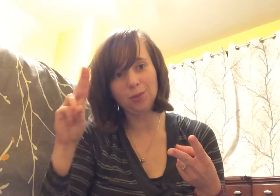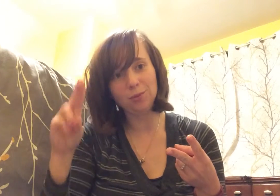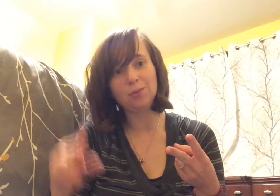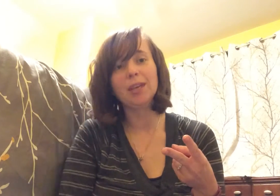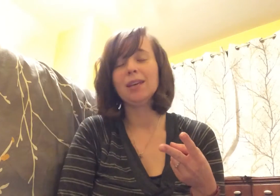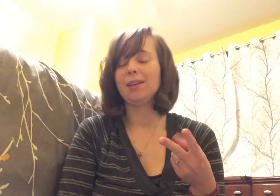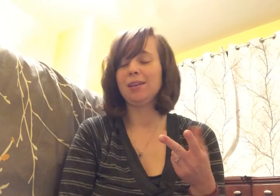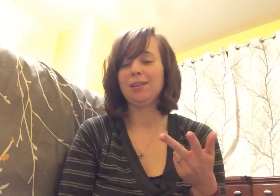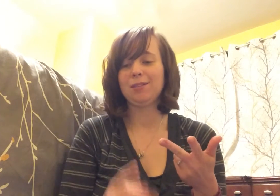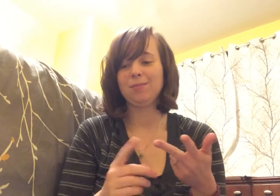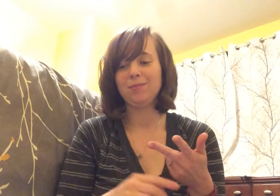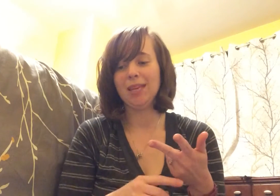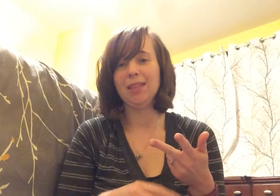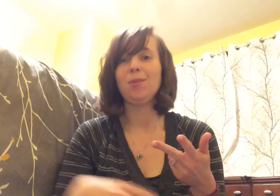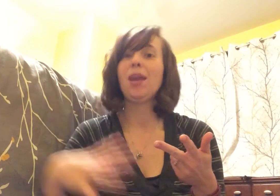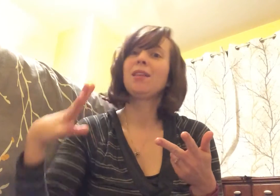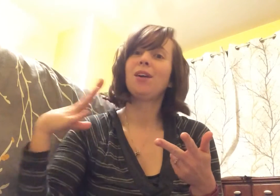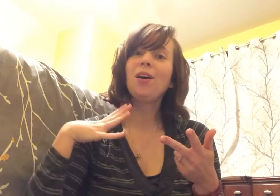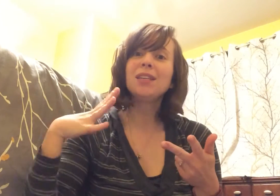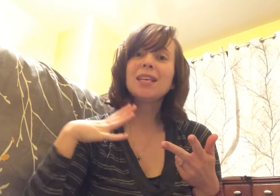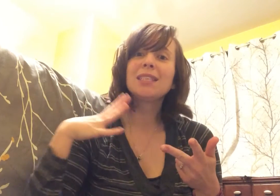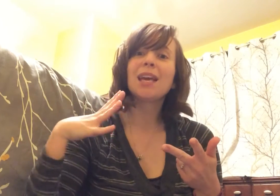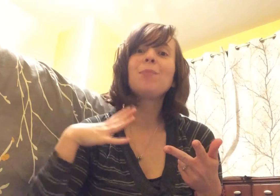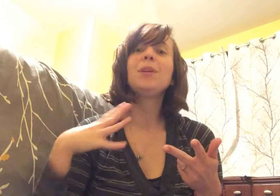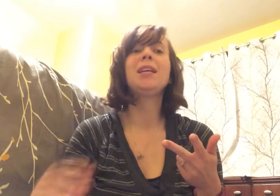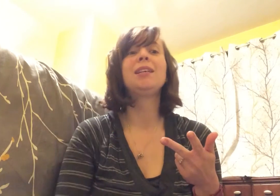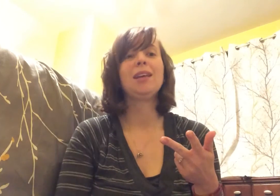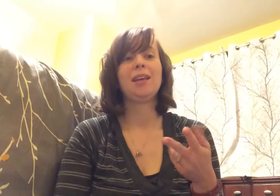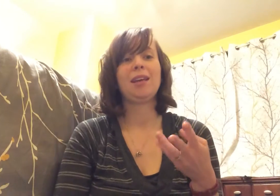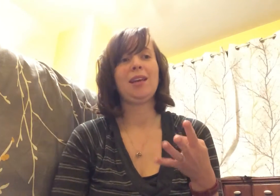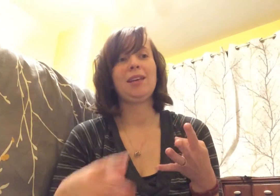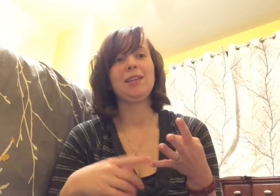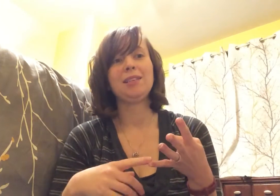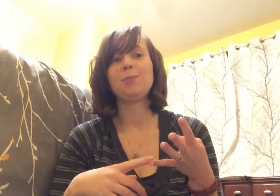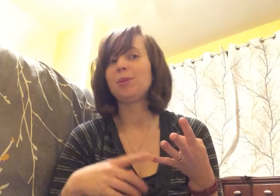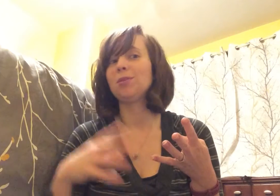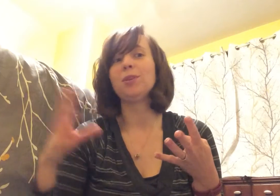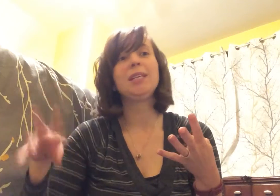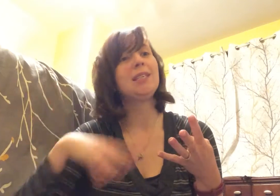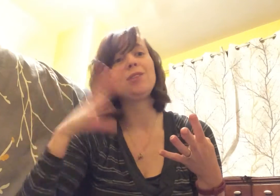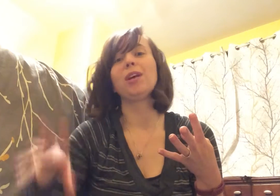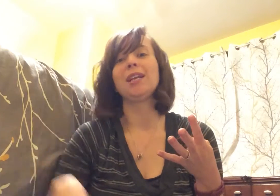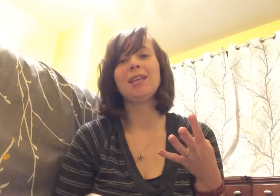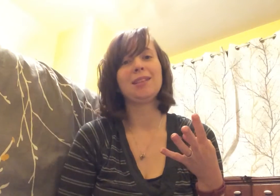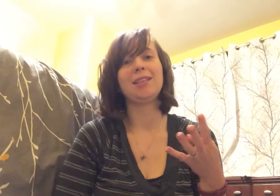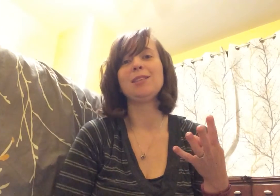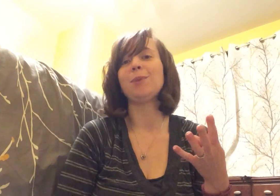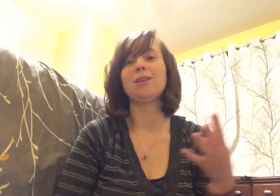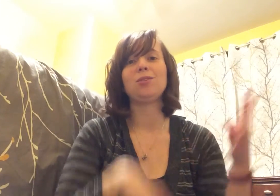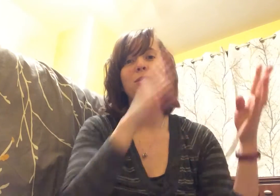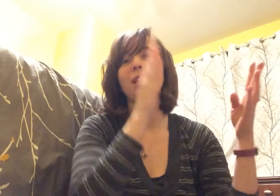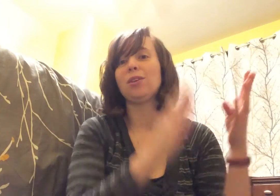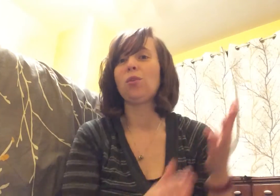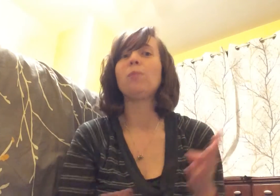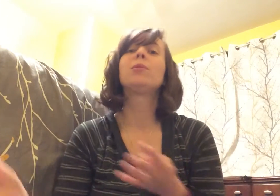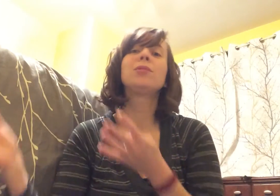flu, and then we had the holidays happening, and it's just been crazy to try to get things back into like a normal